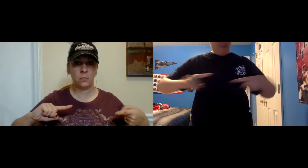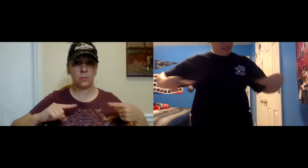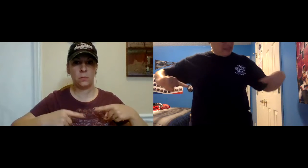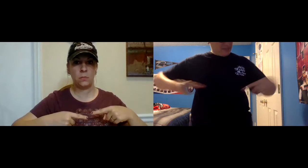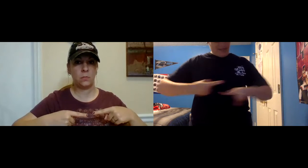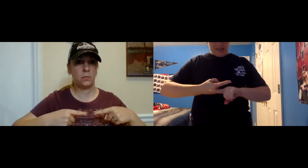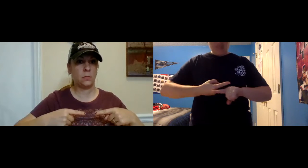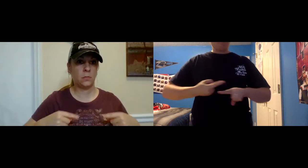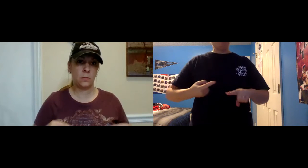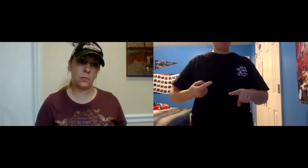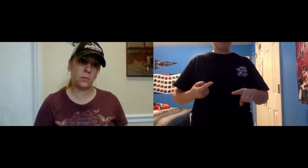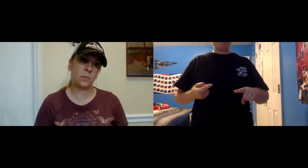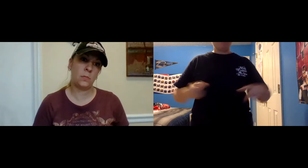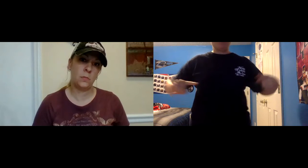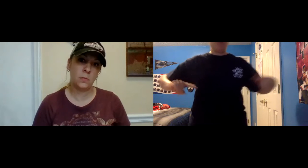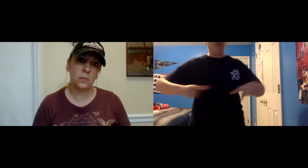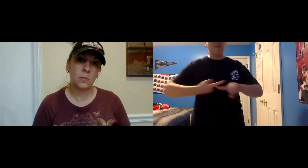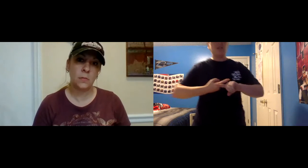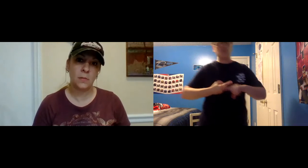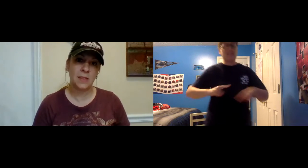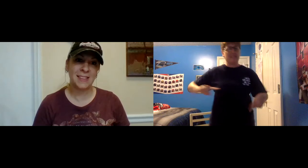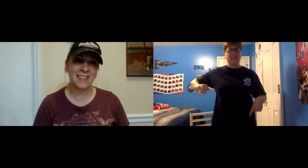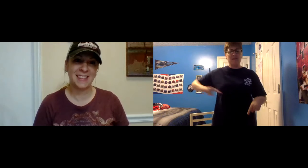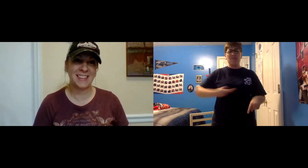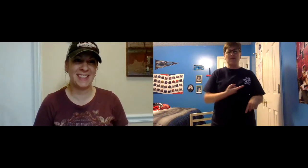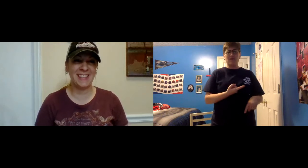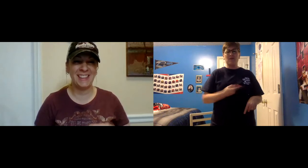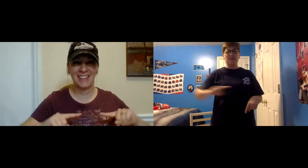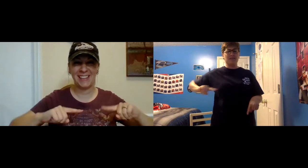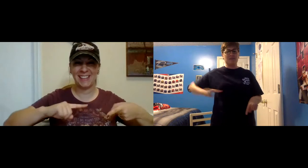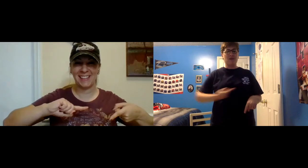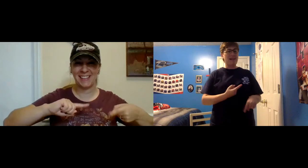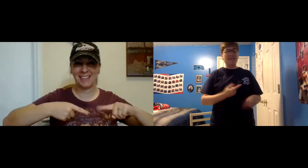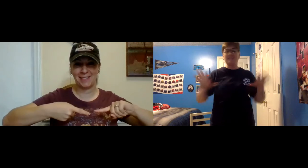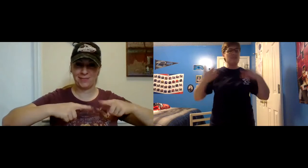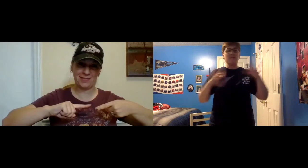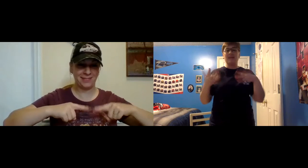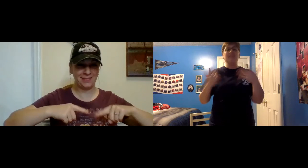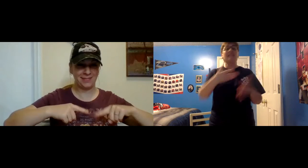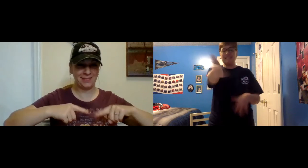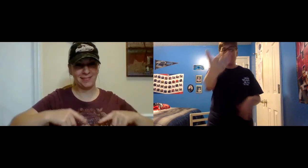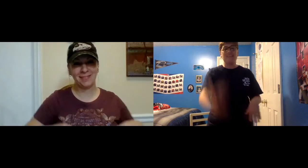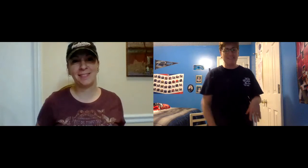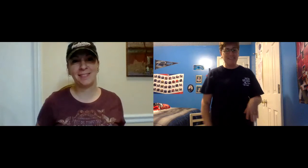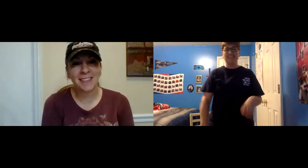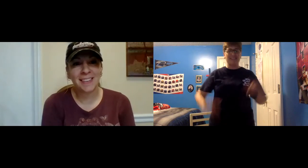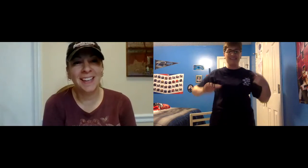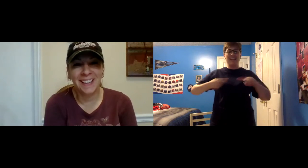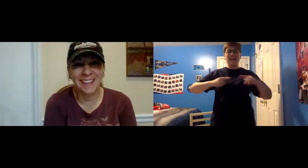You know, and it seems like my left one doesn't do very much twisting. My right one does more. And I guess it's because,